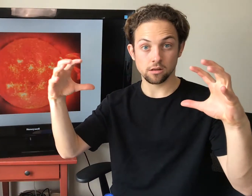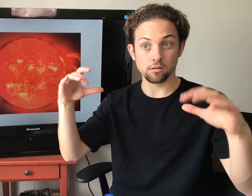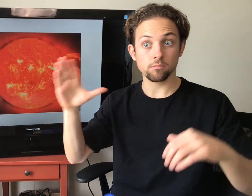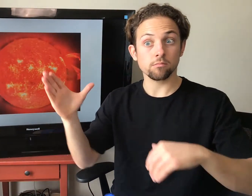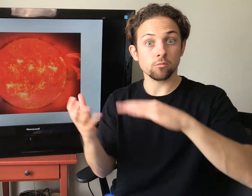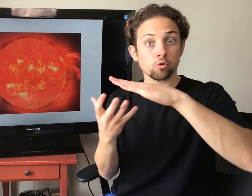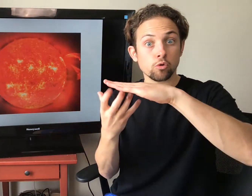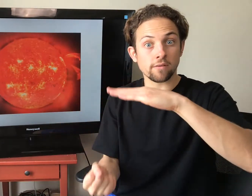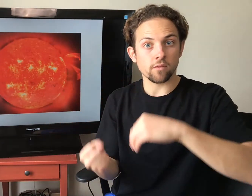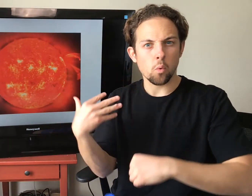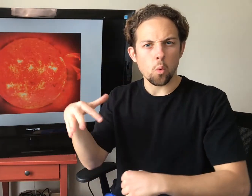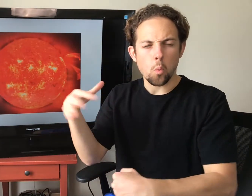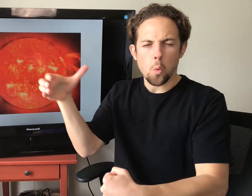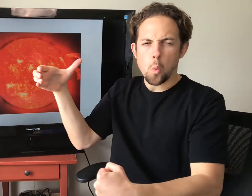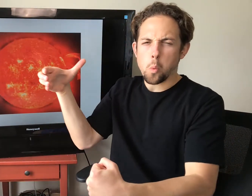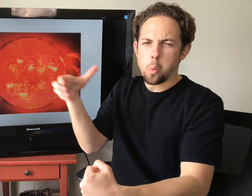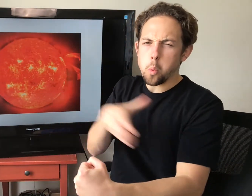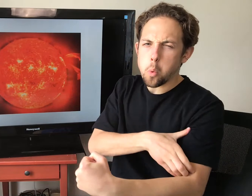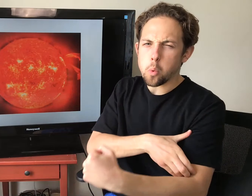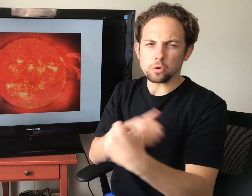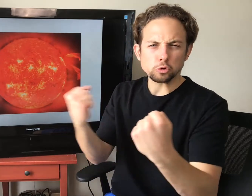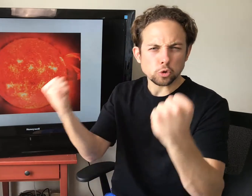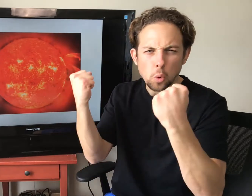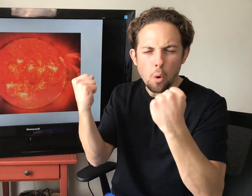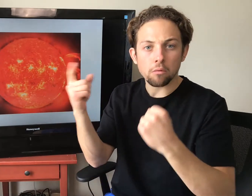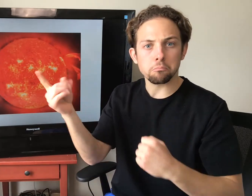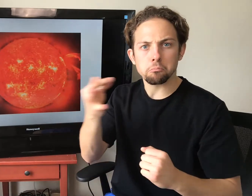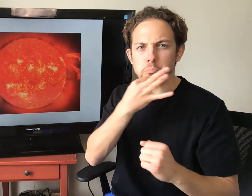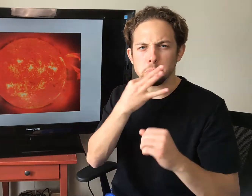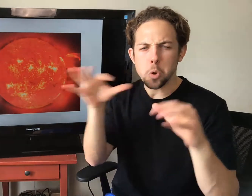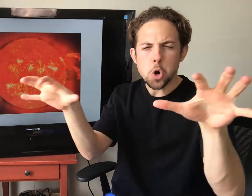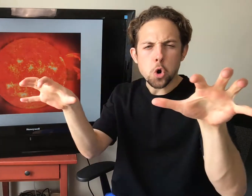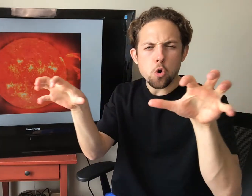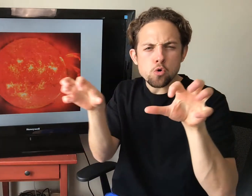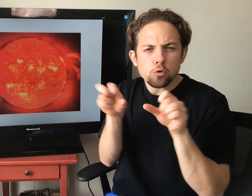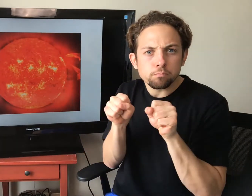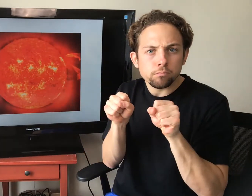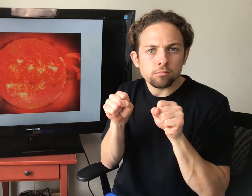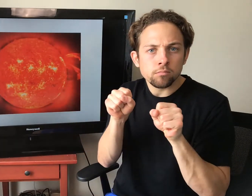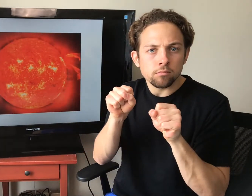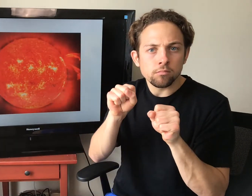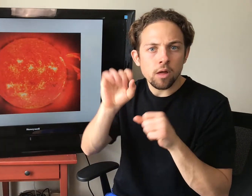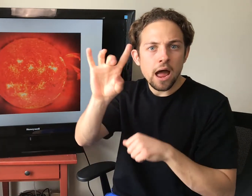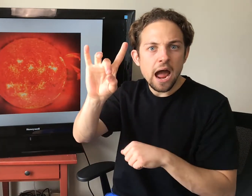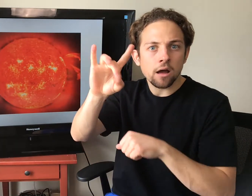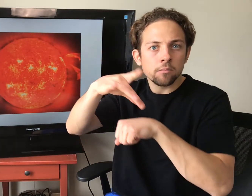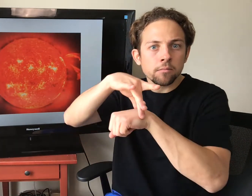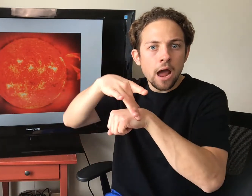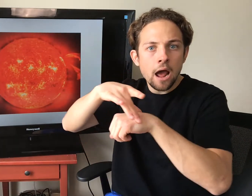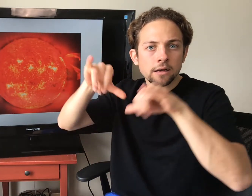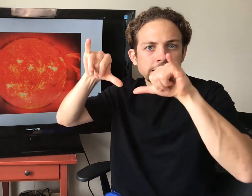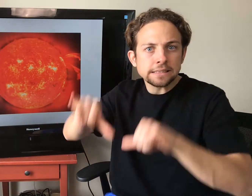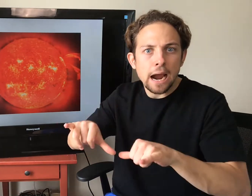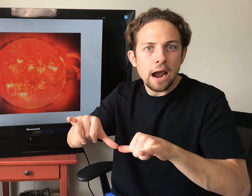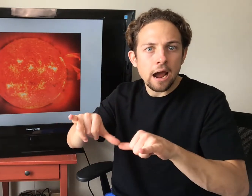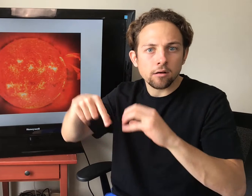remember, the sun is huge. And the gravitational pull on the sun is very powerful.